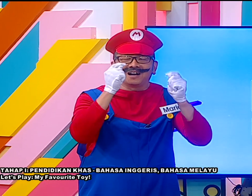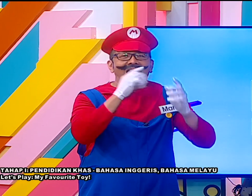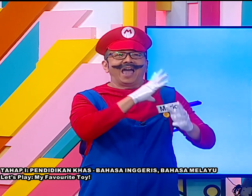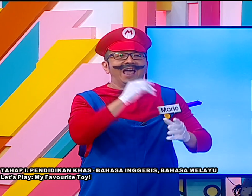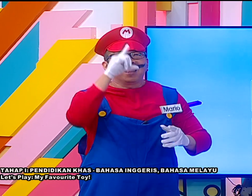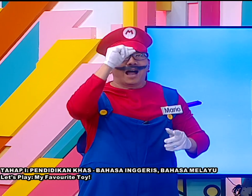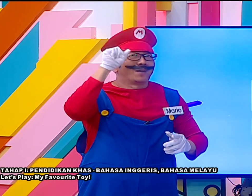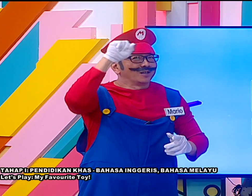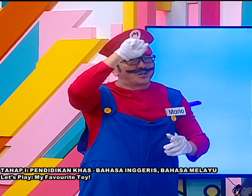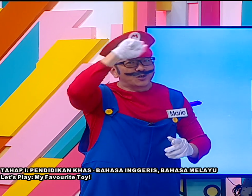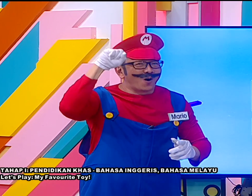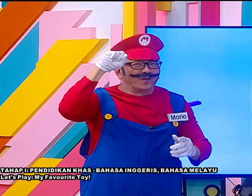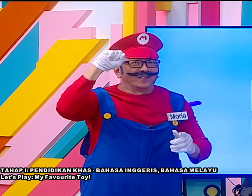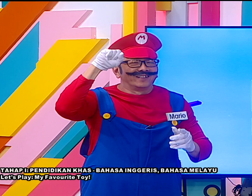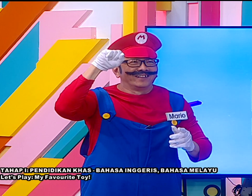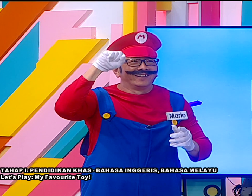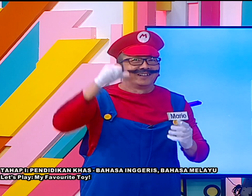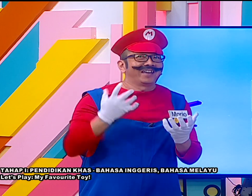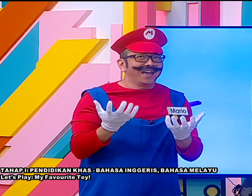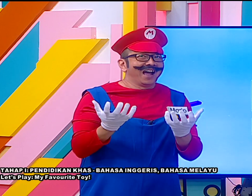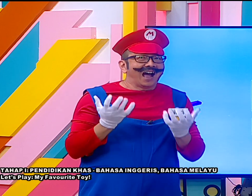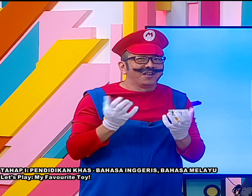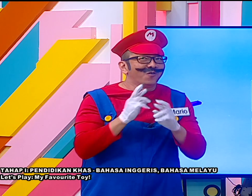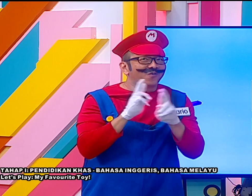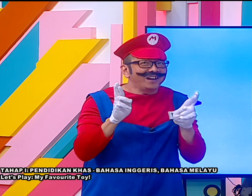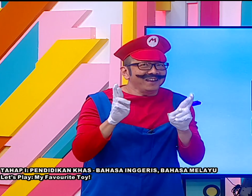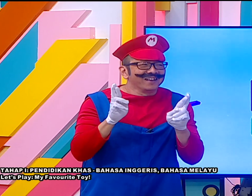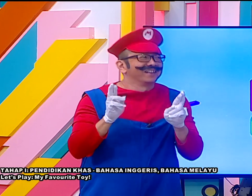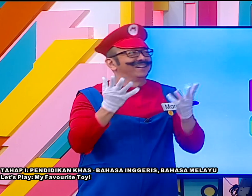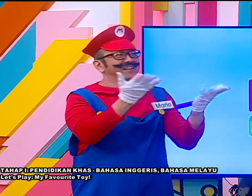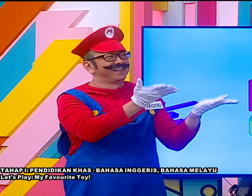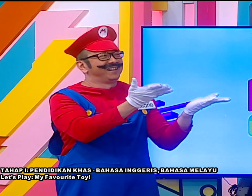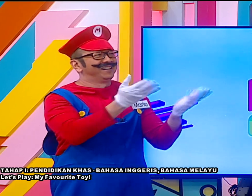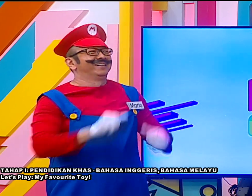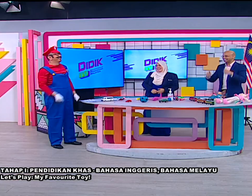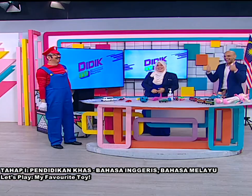teacher and Abang Sean. Okay, are you ready?